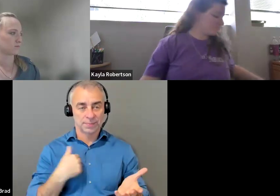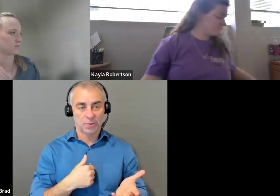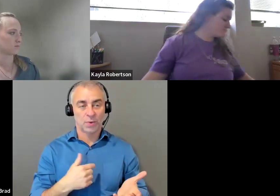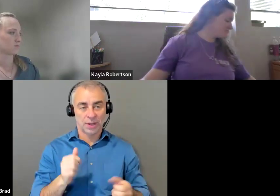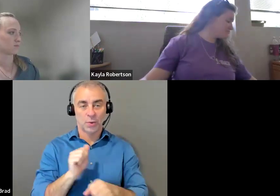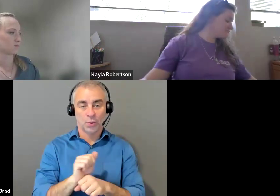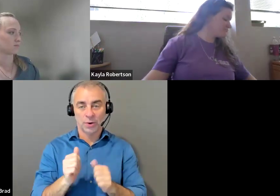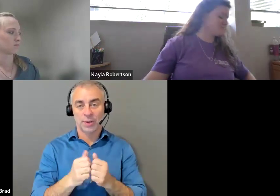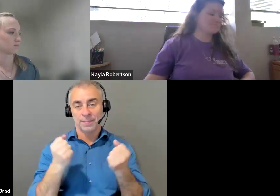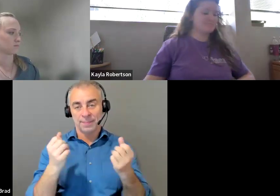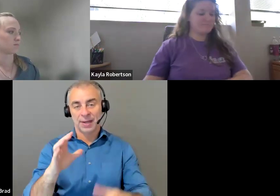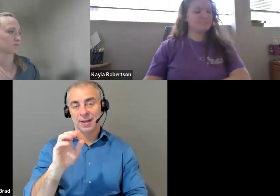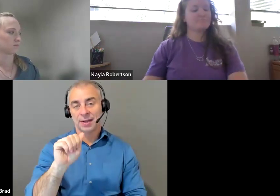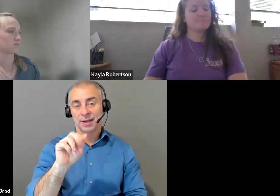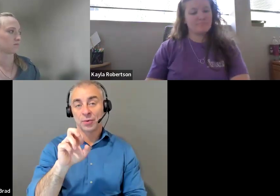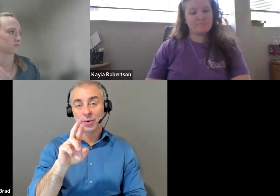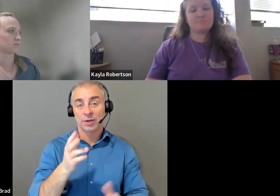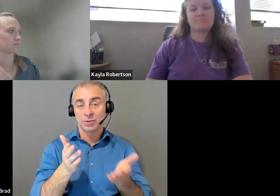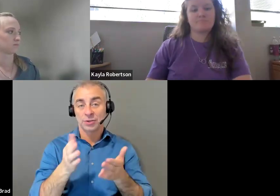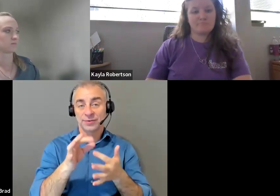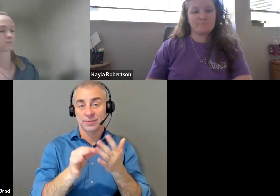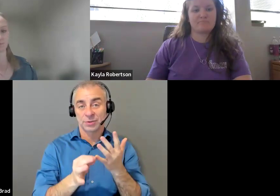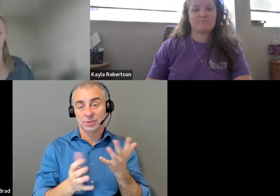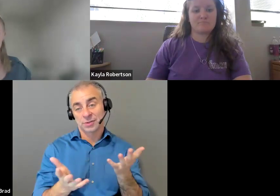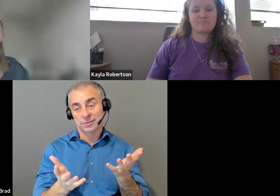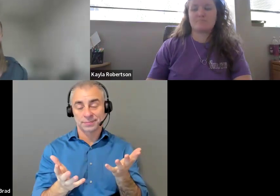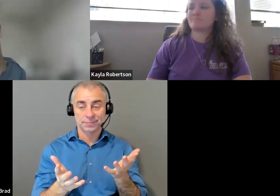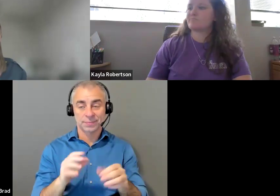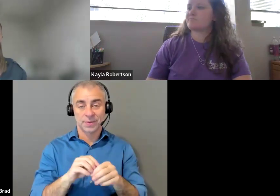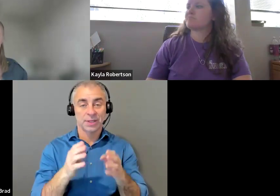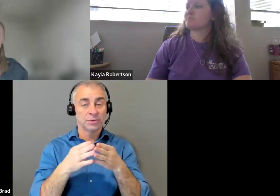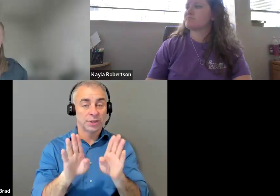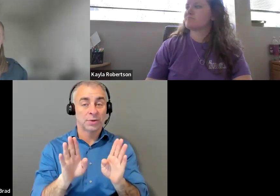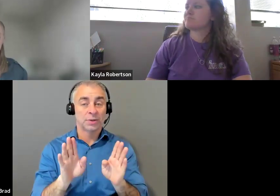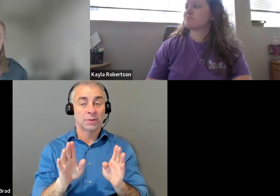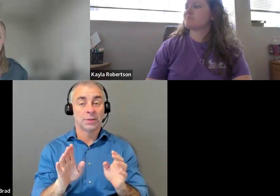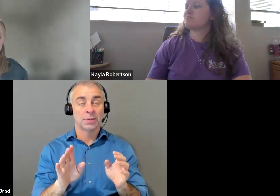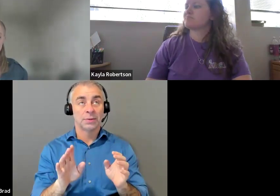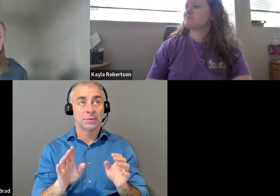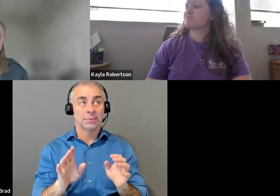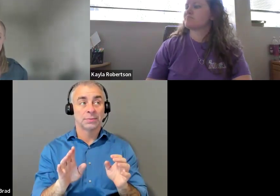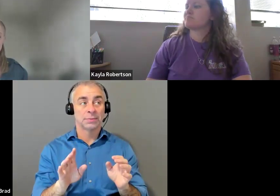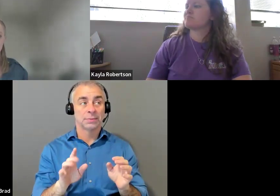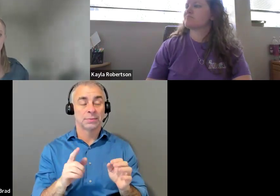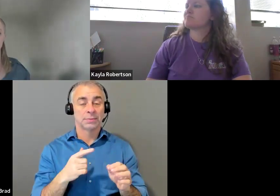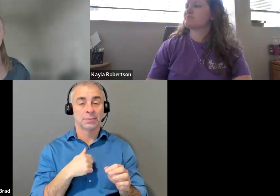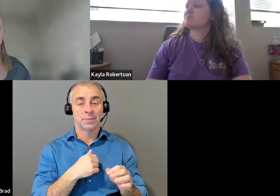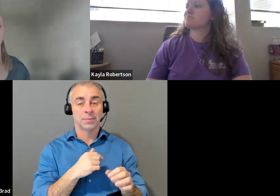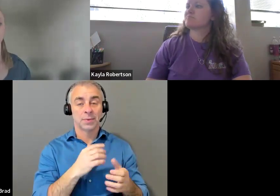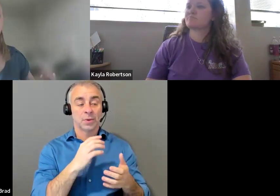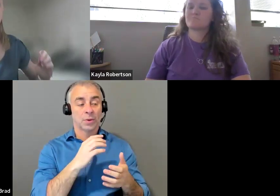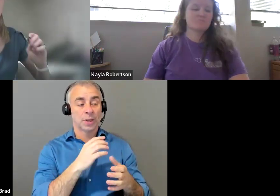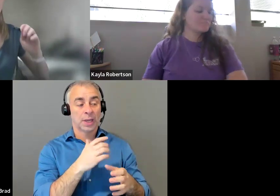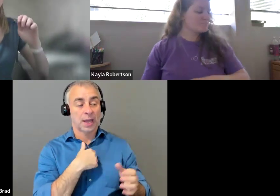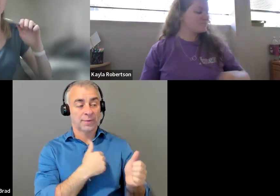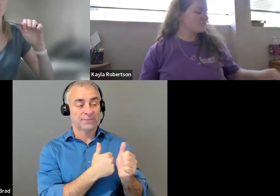lot of career service options. So generally my lesson includes what I get from like our work nets and things that